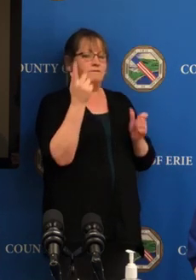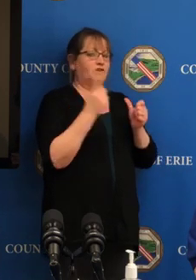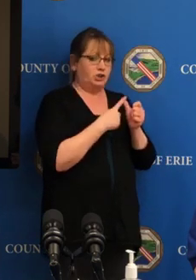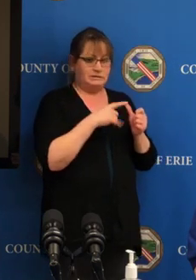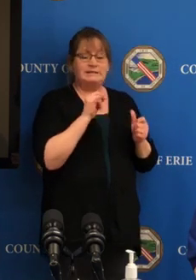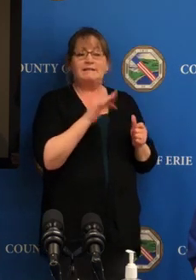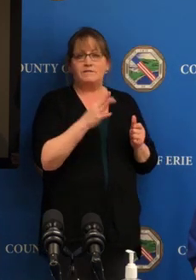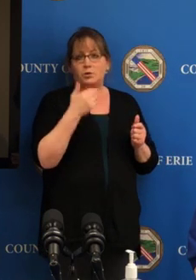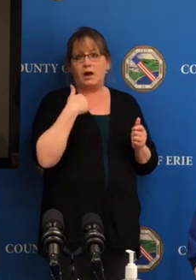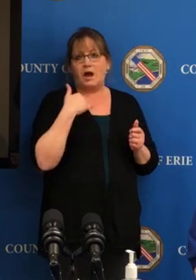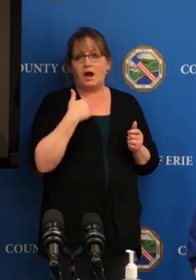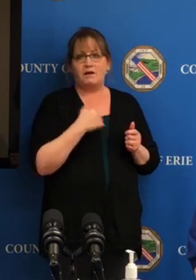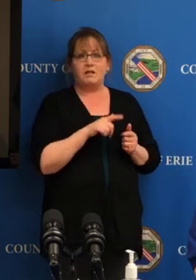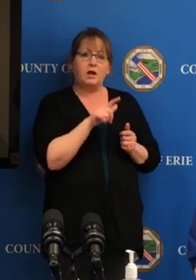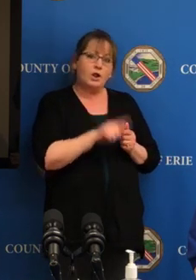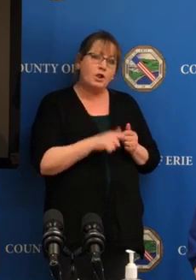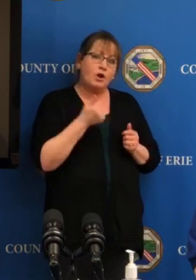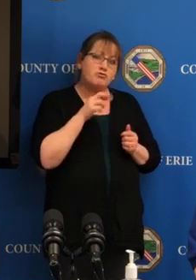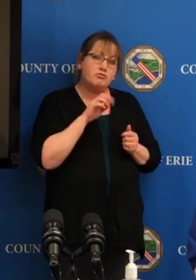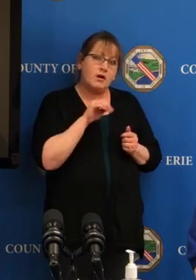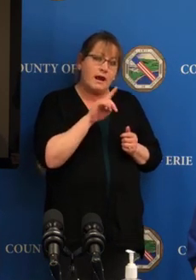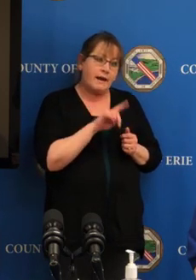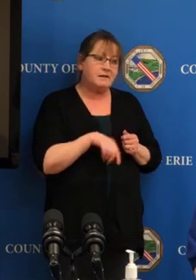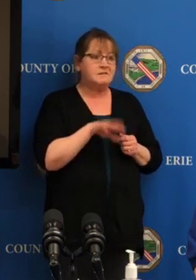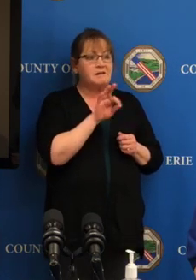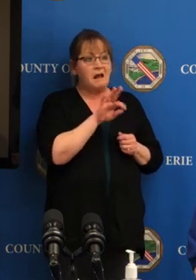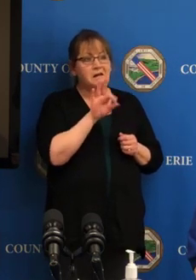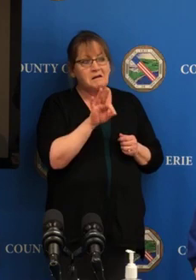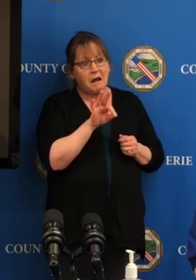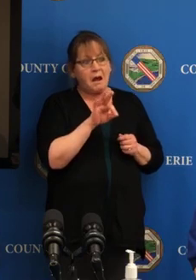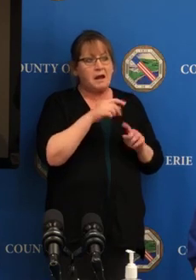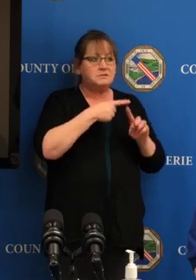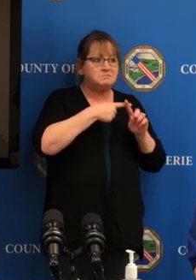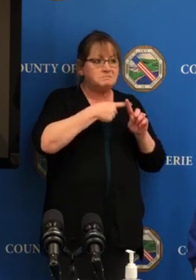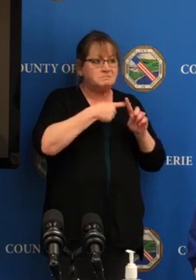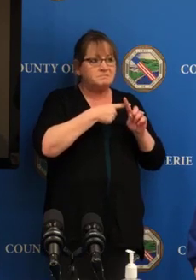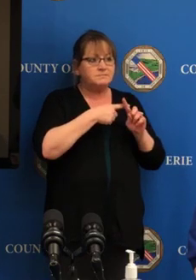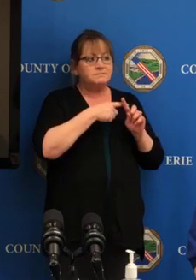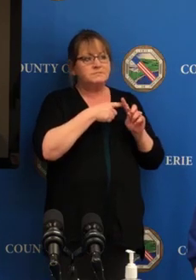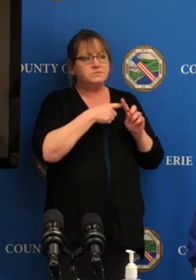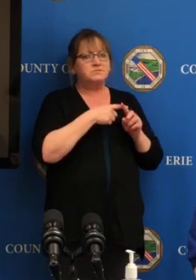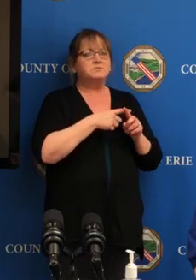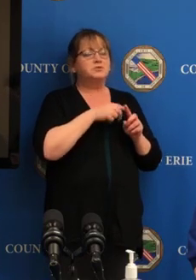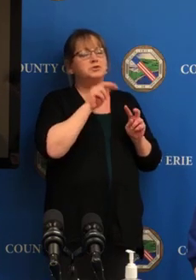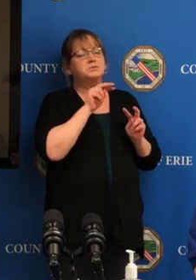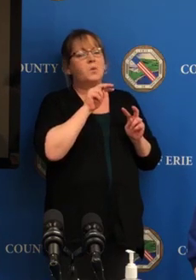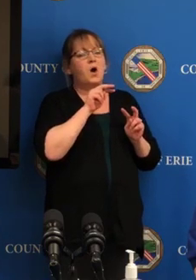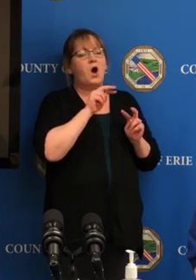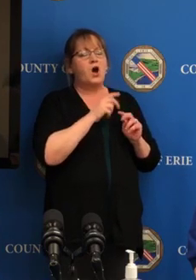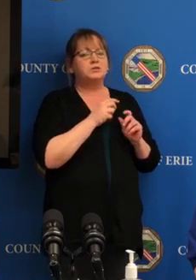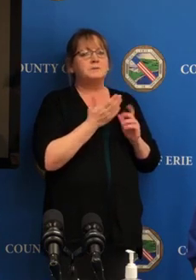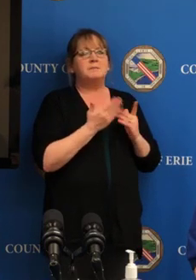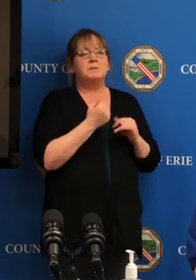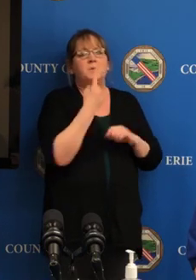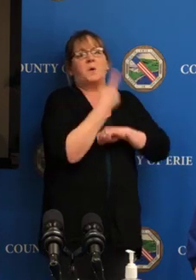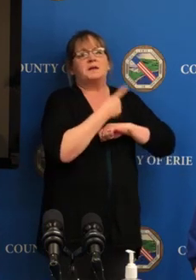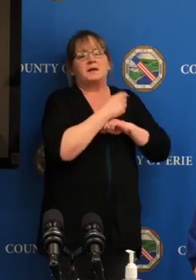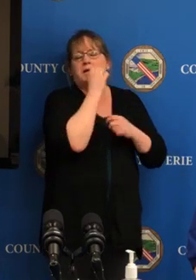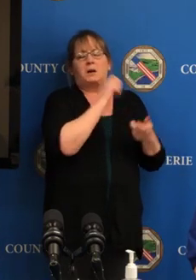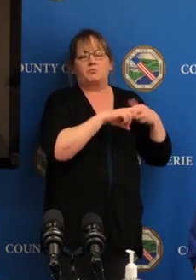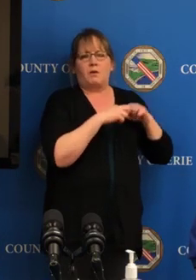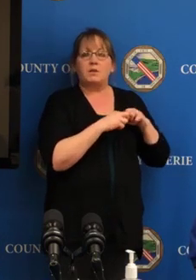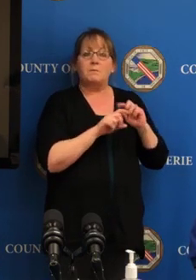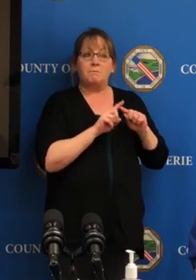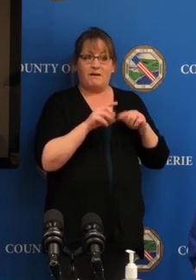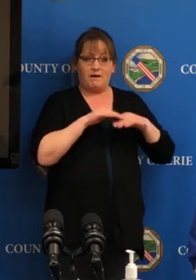have a low-grade temperature, 99, just monitor it. Could be just one day, not an issue. But if you have